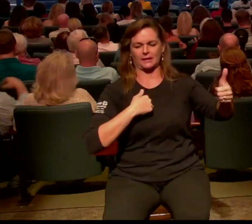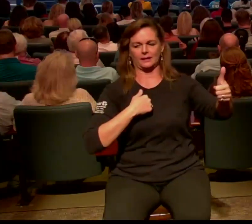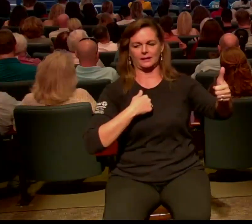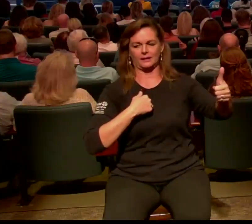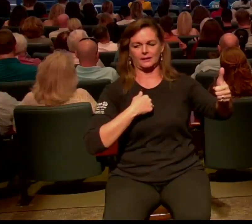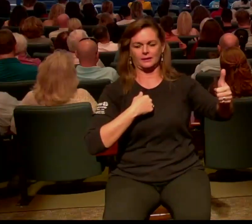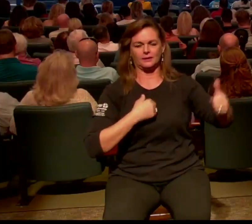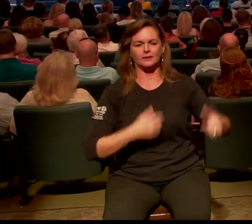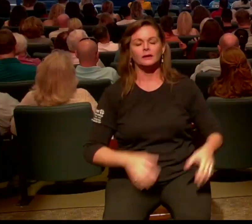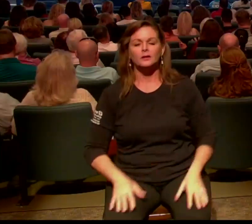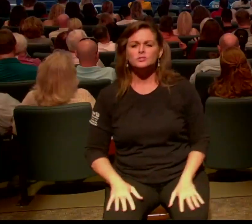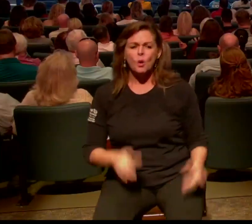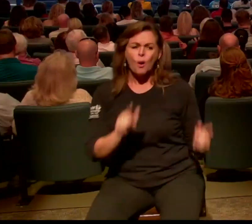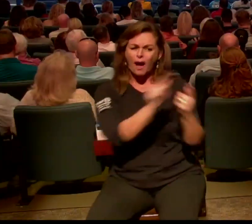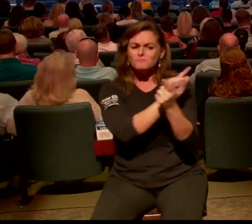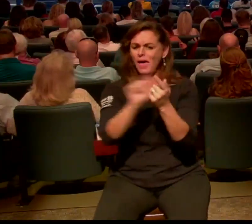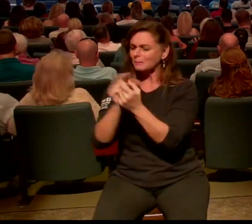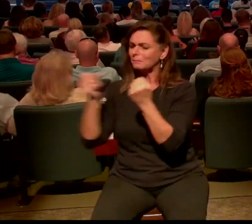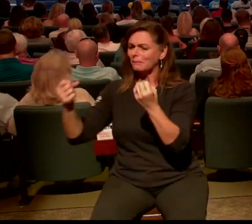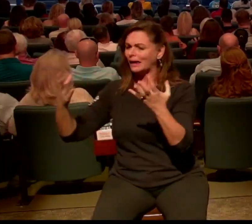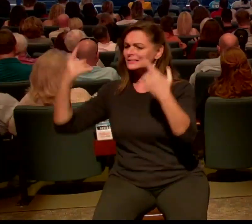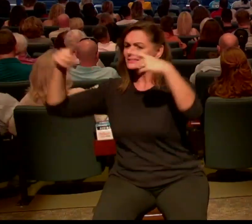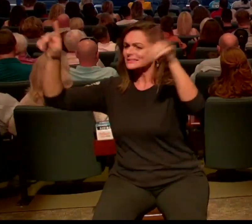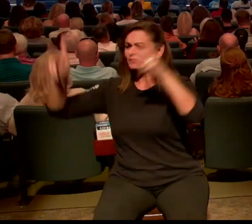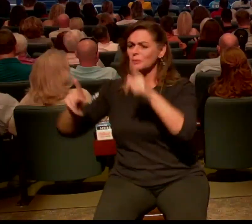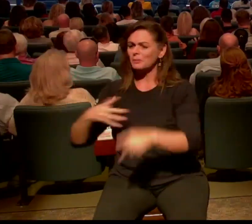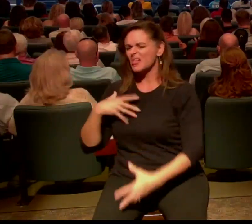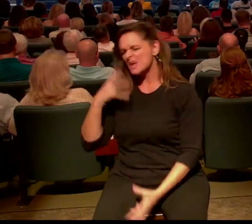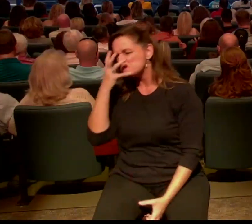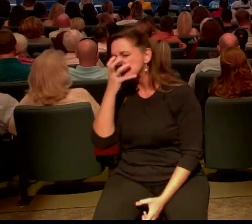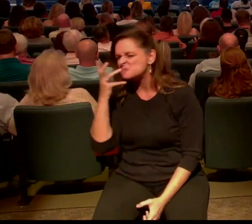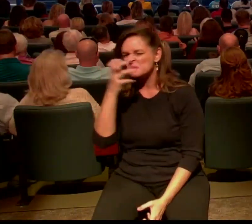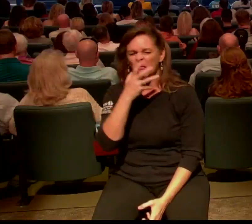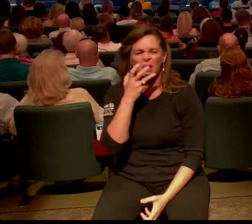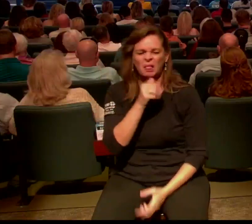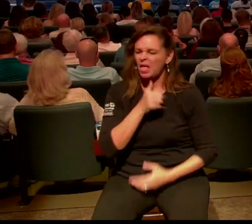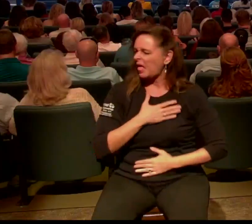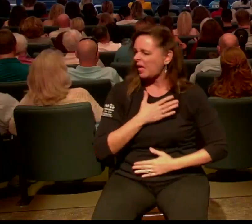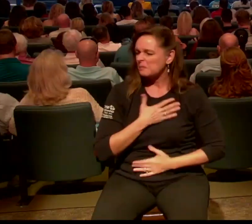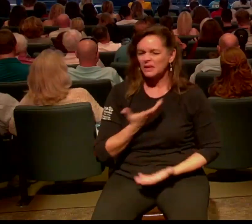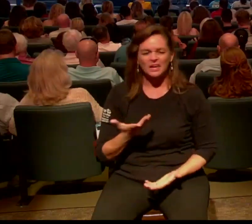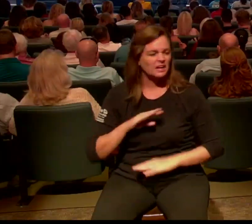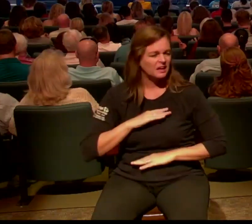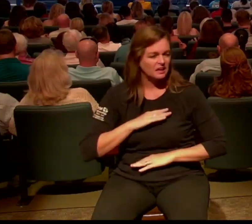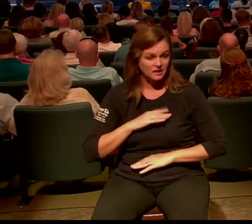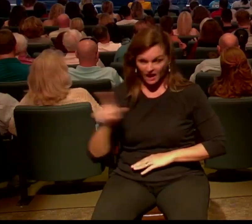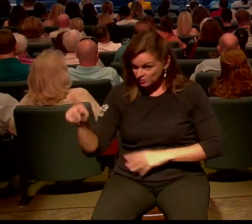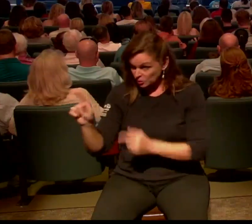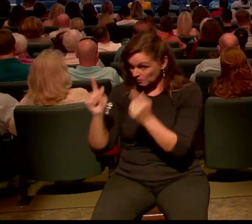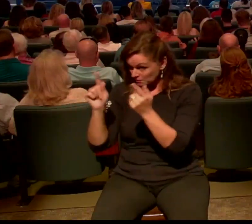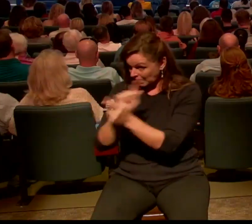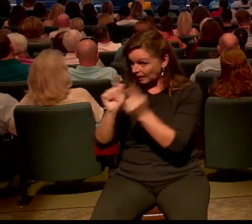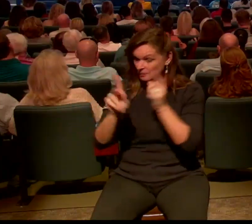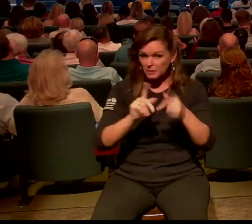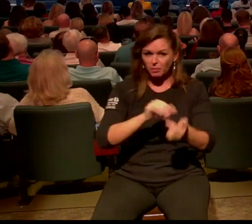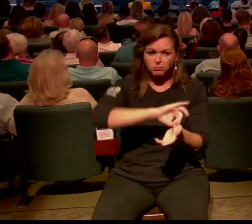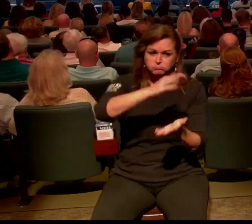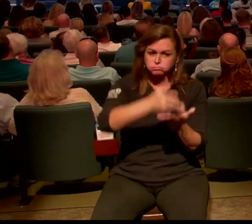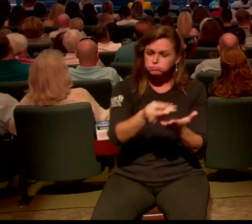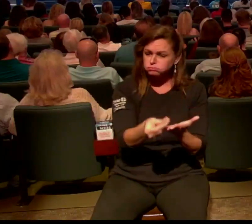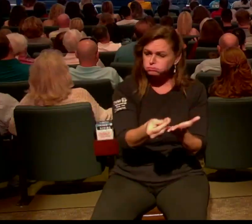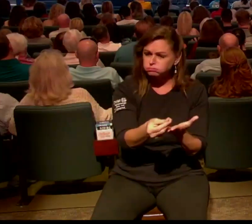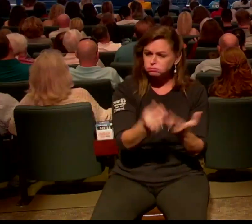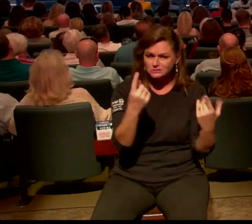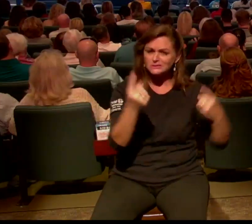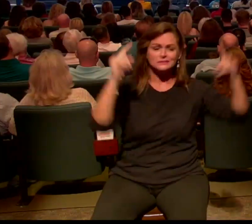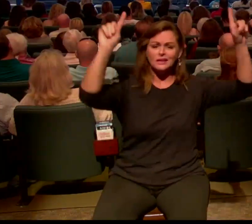lot of successful people that were unhappy. Have you? But I've never met a